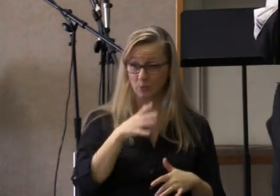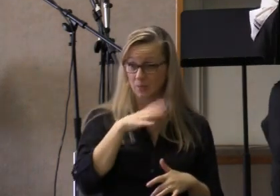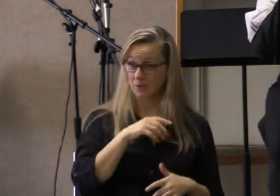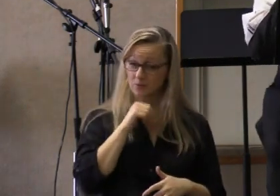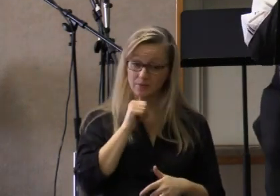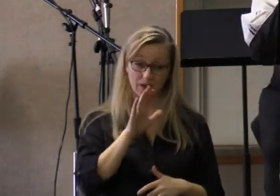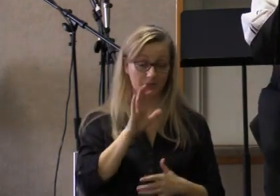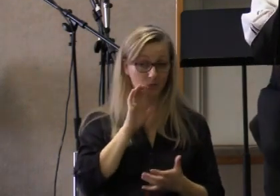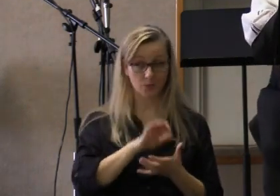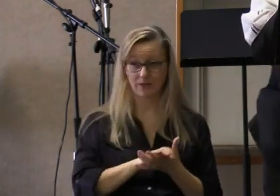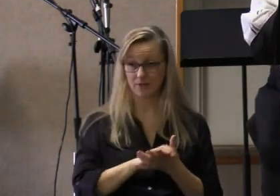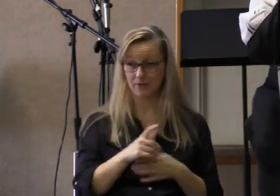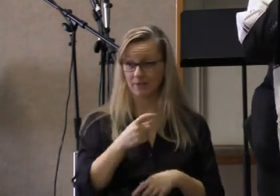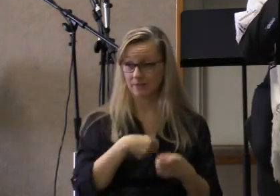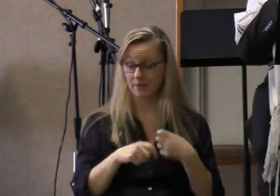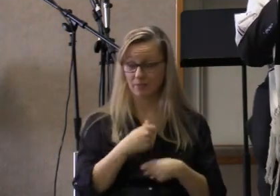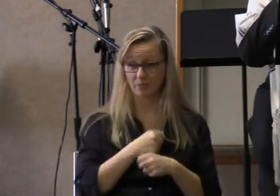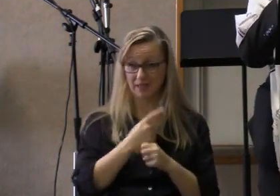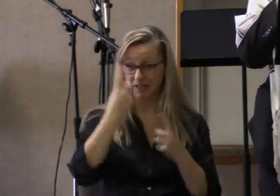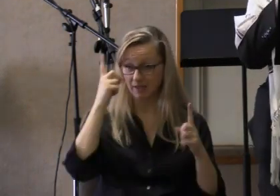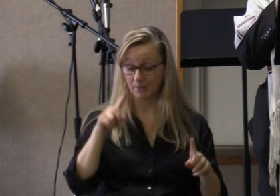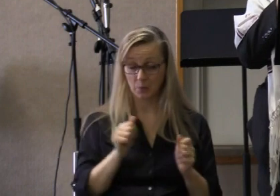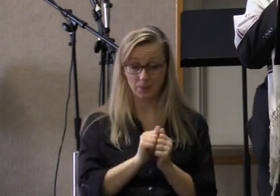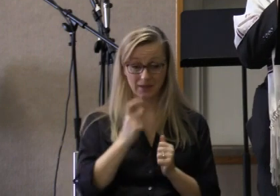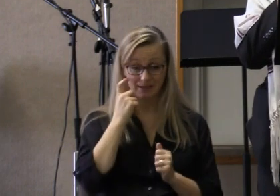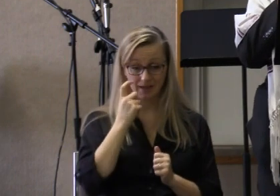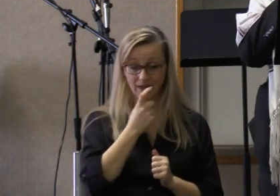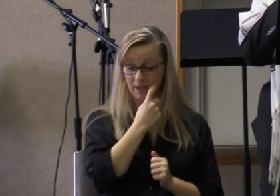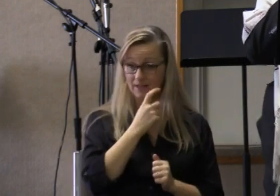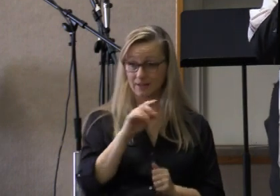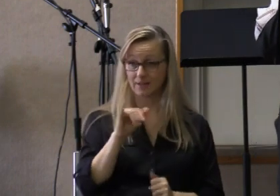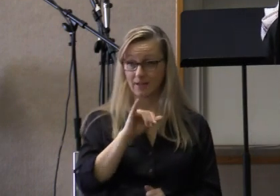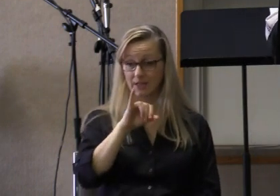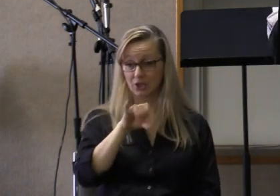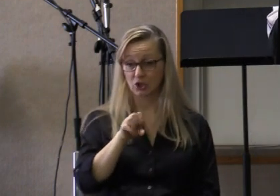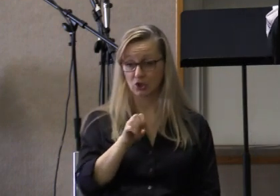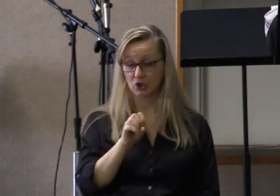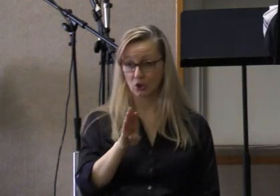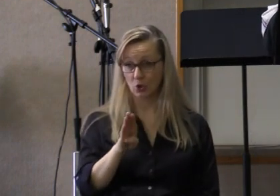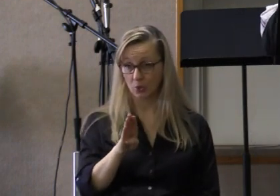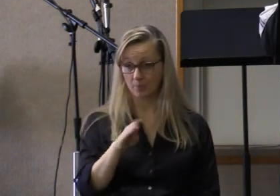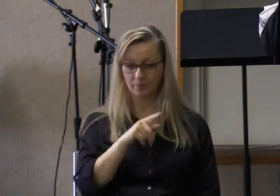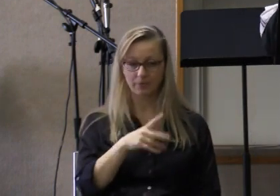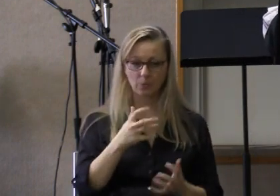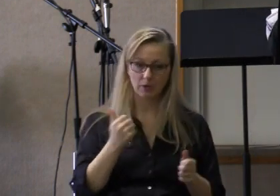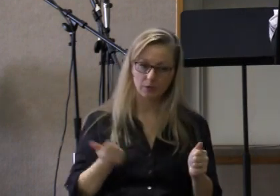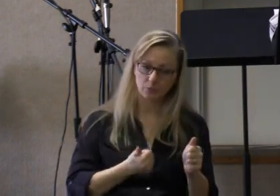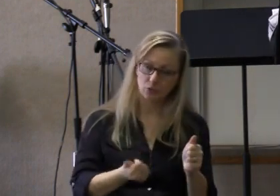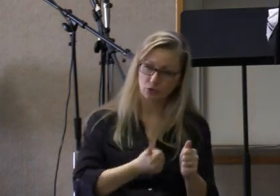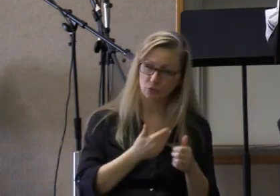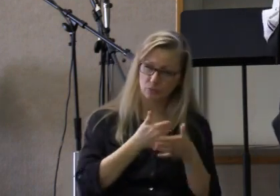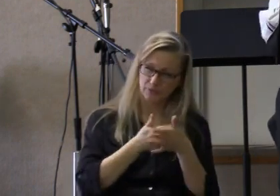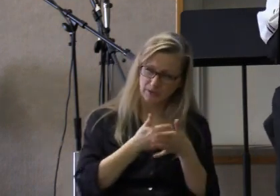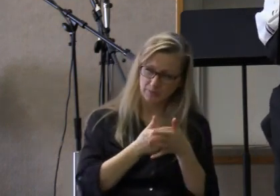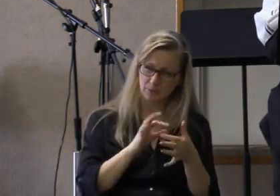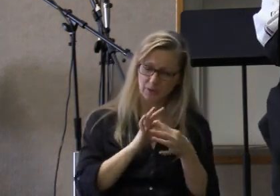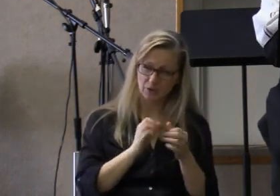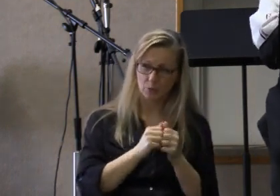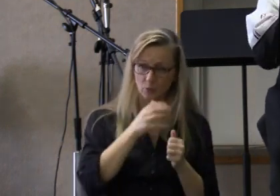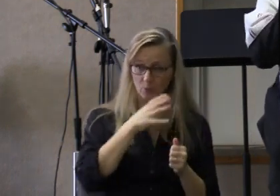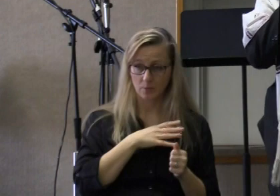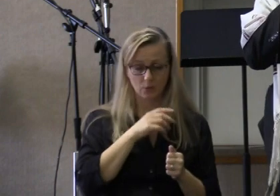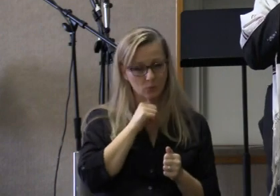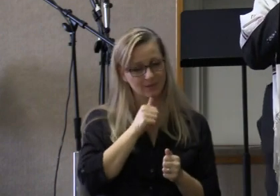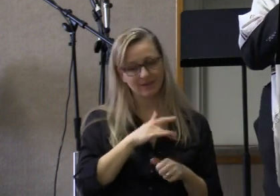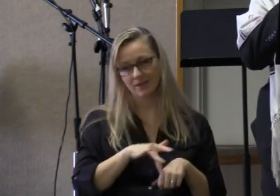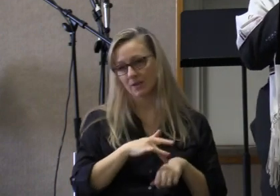wife instead of making a covenant with his eyes like Job did. He wanted to pursue an intimate relationship with a woman who